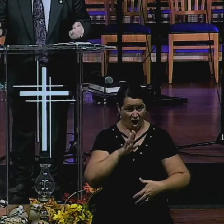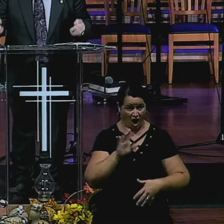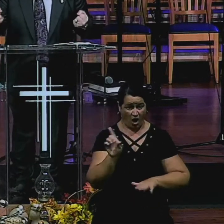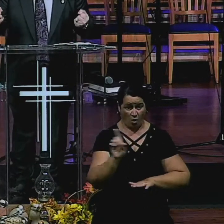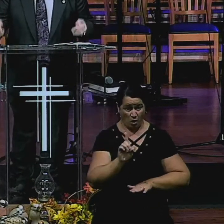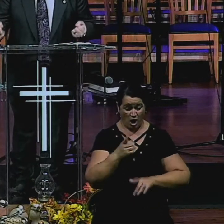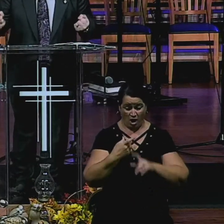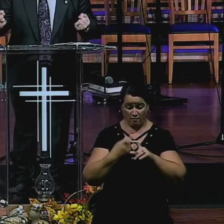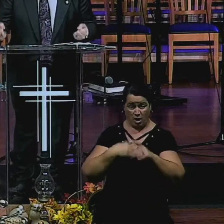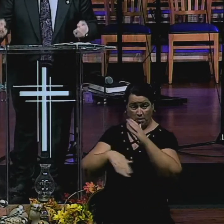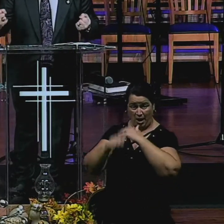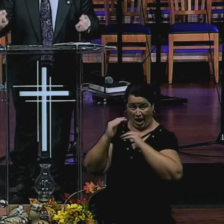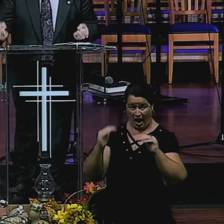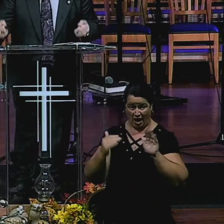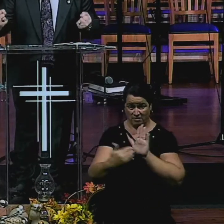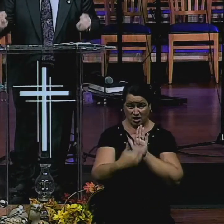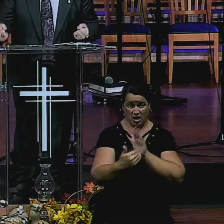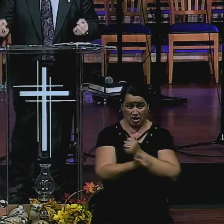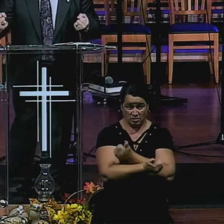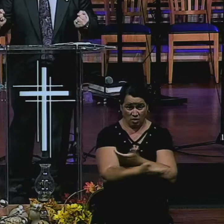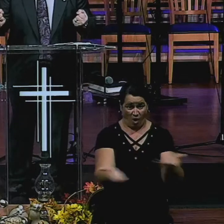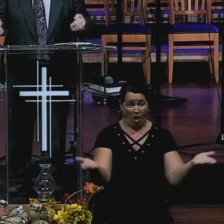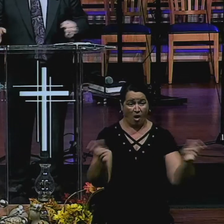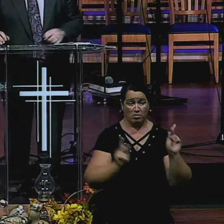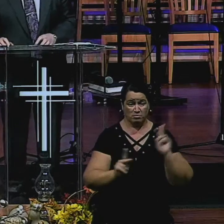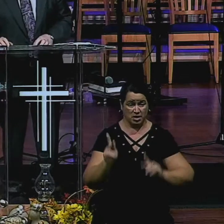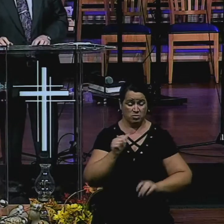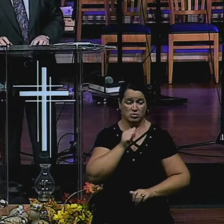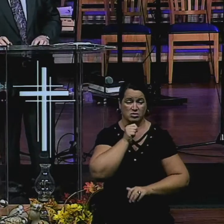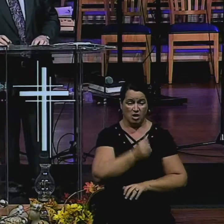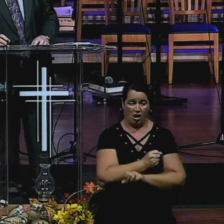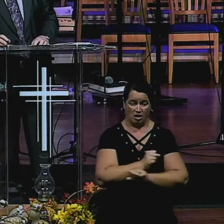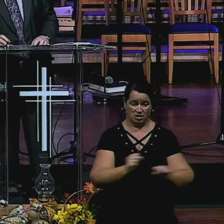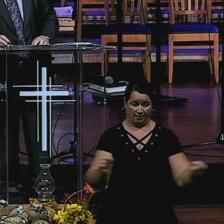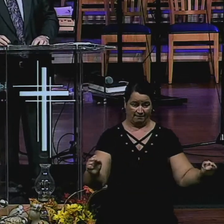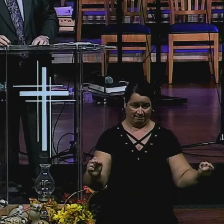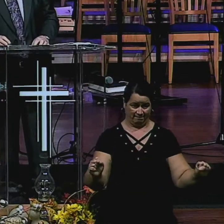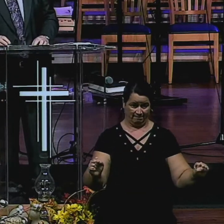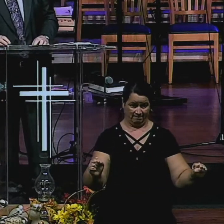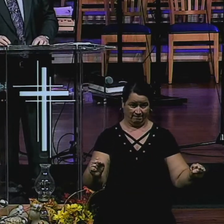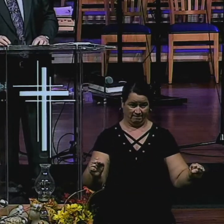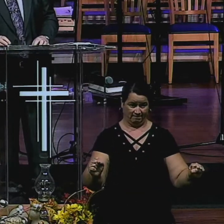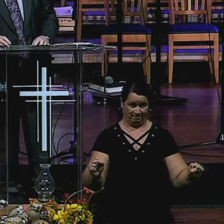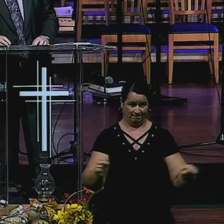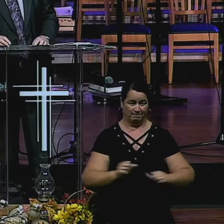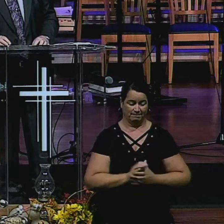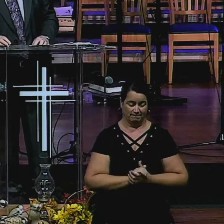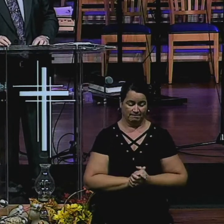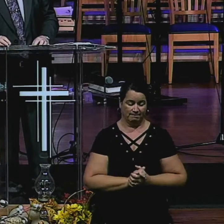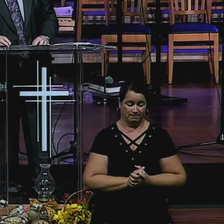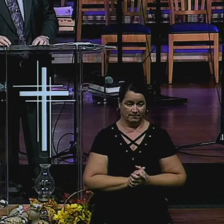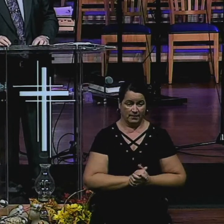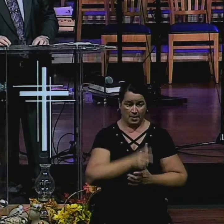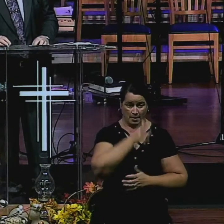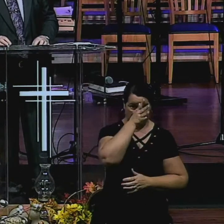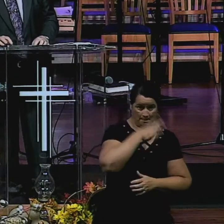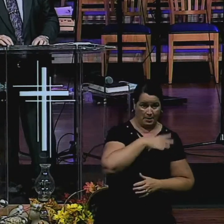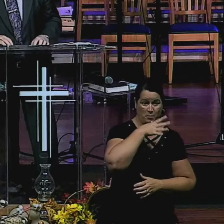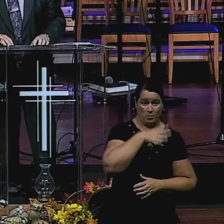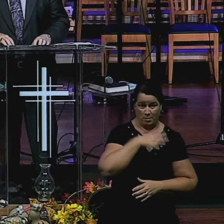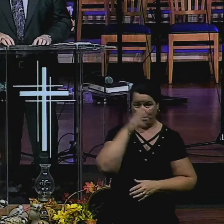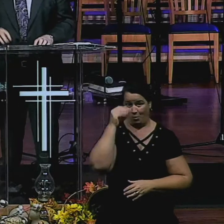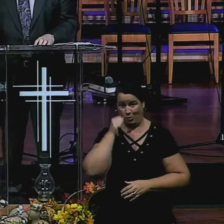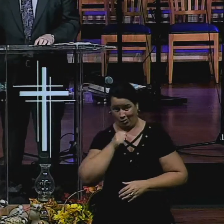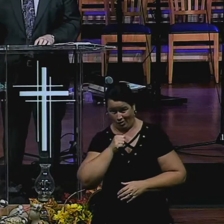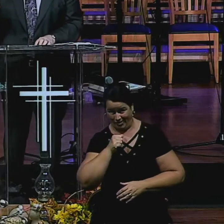from heaven against all ungodliness and unrighteousness of men. Yeah, men, women,